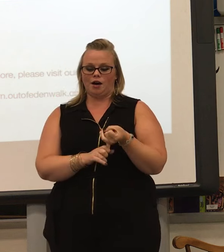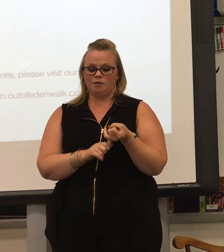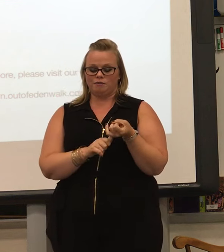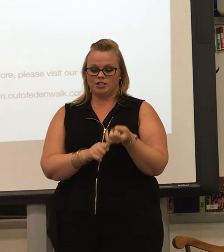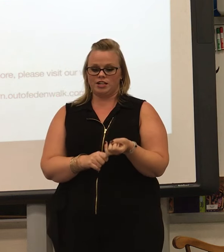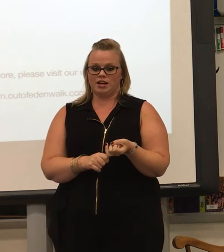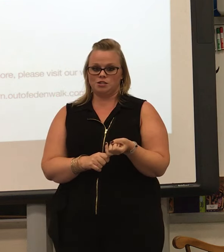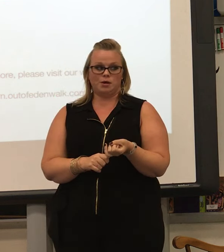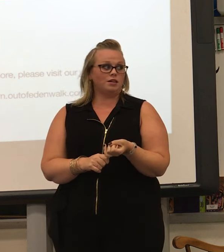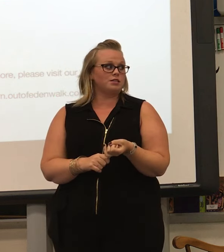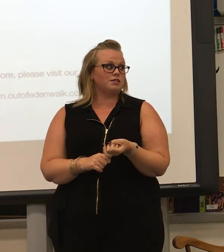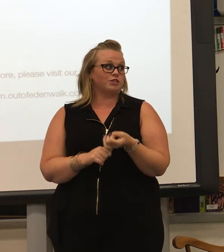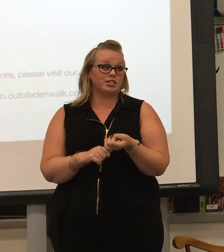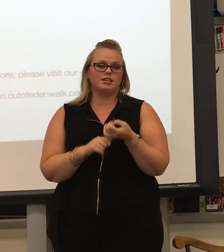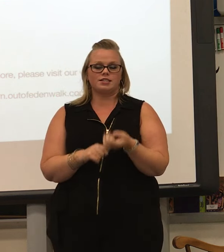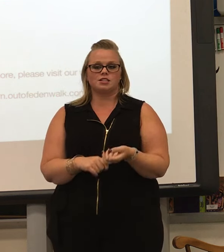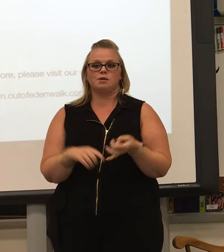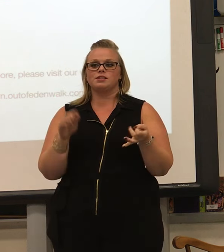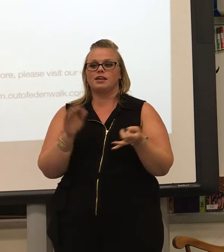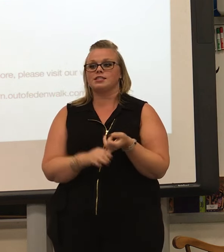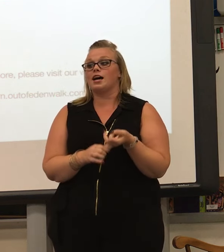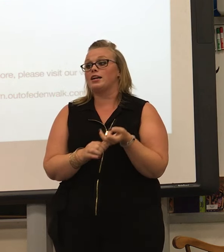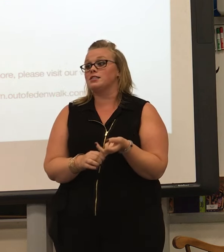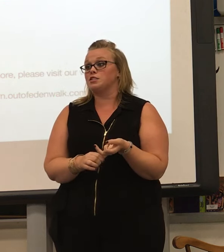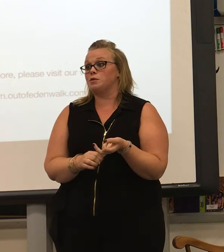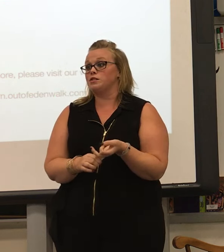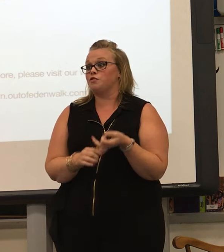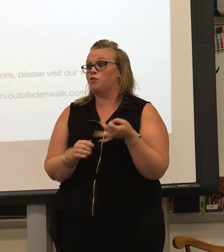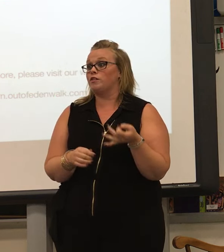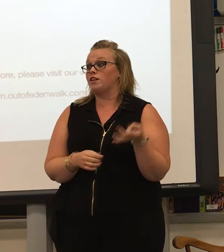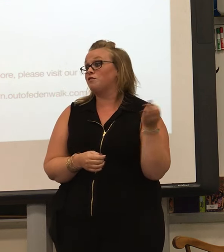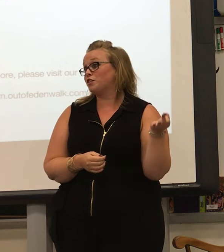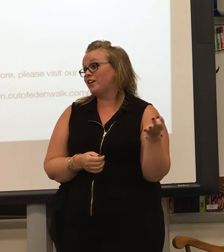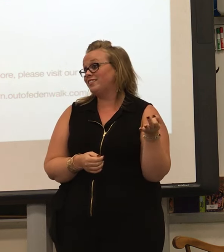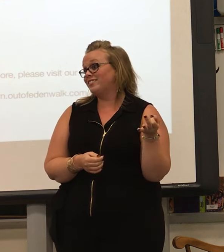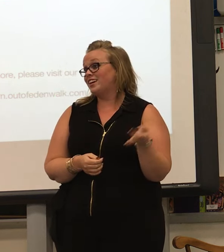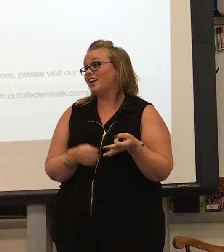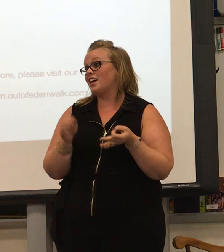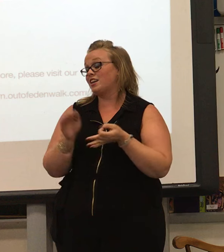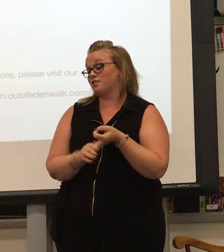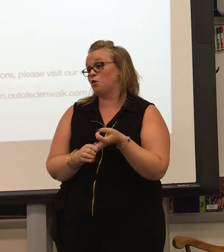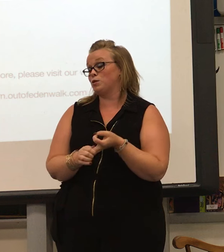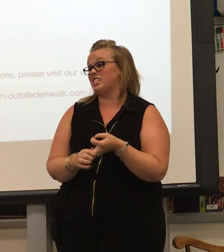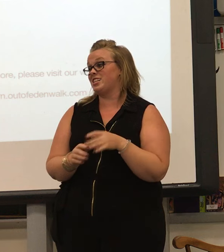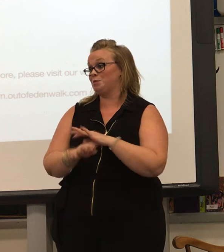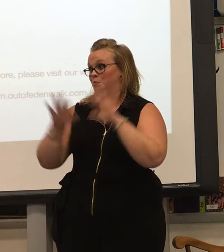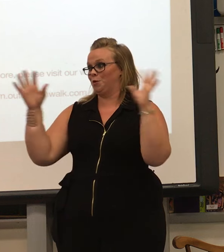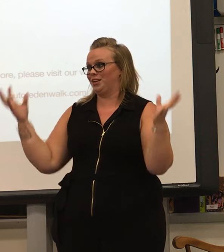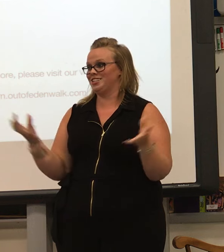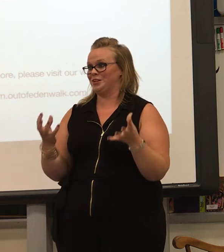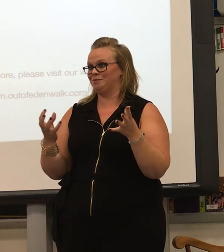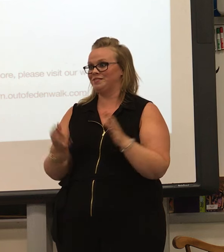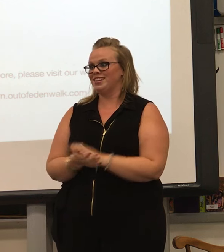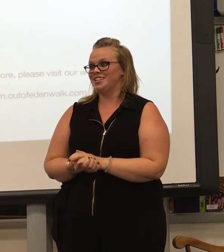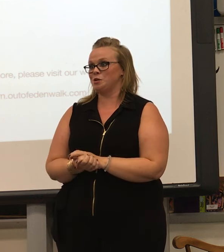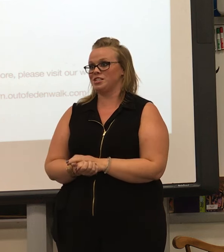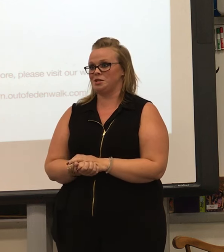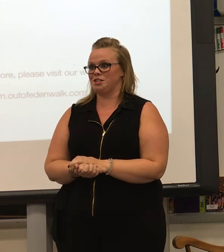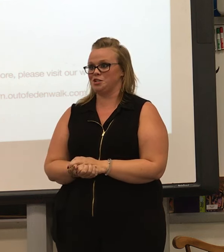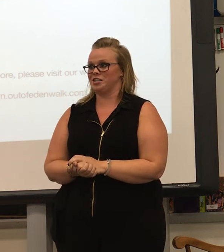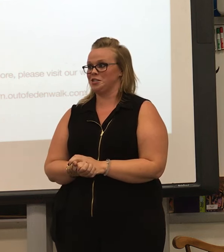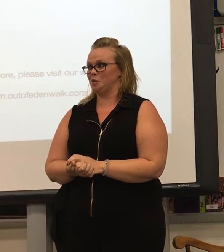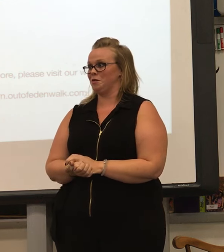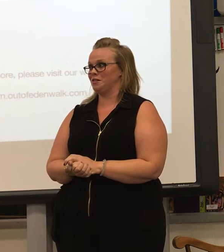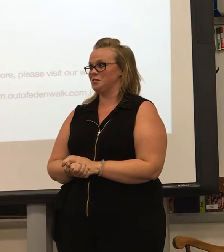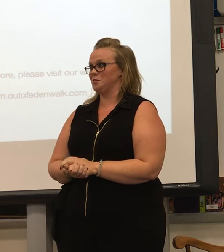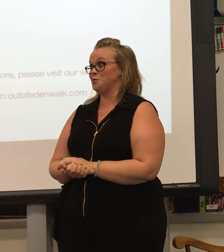learning Virginia SOLs, Virginia Studies SOLs, and Science SOLs for 4th and 5th grade. And there's a full STEAM component too. So our